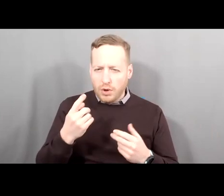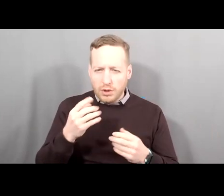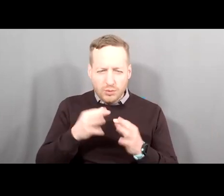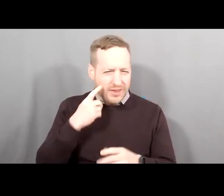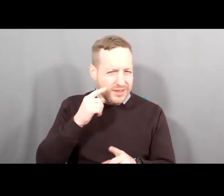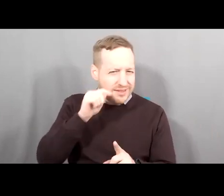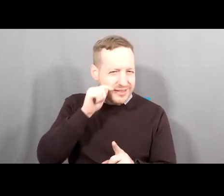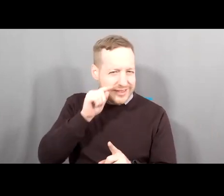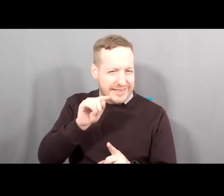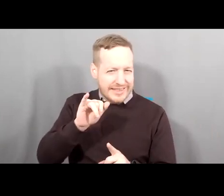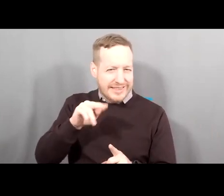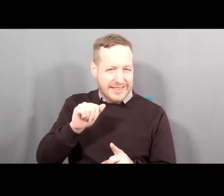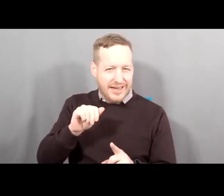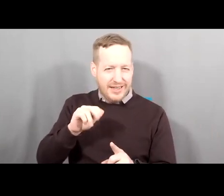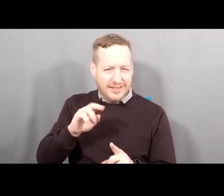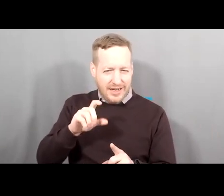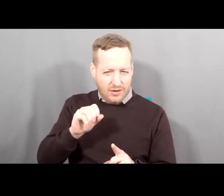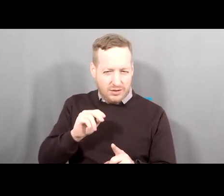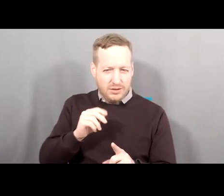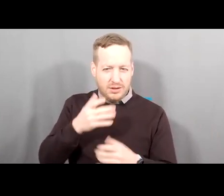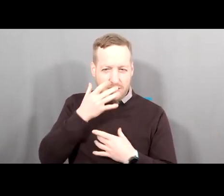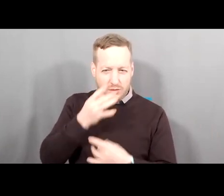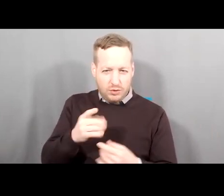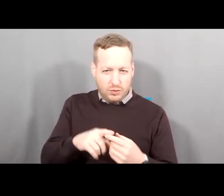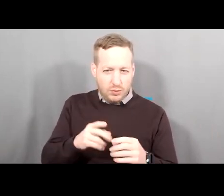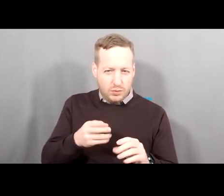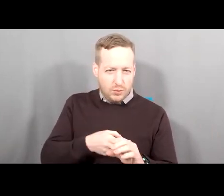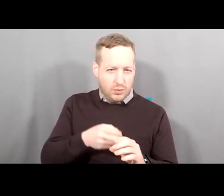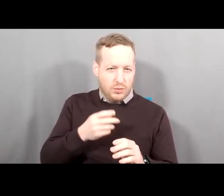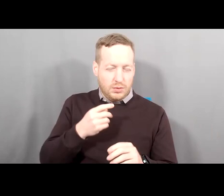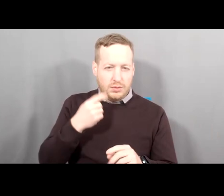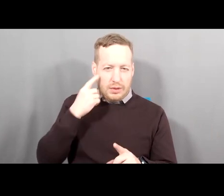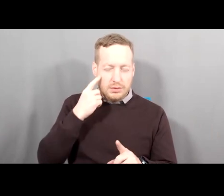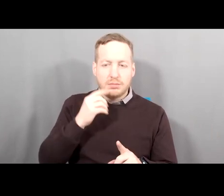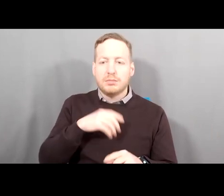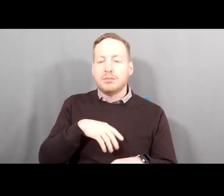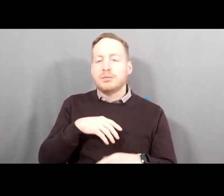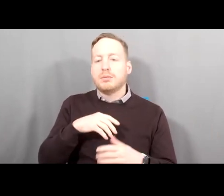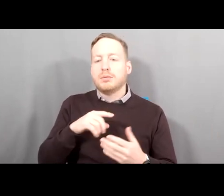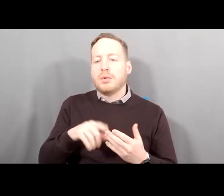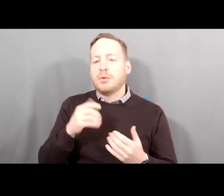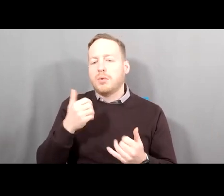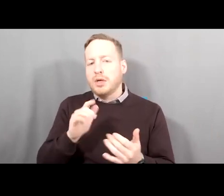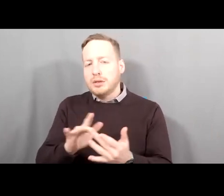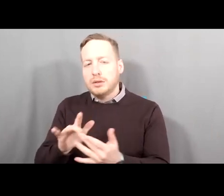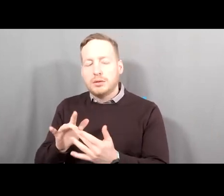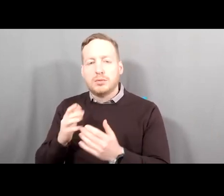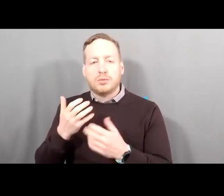One name. And then I think we have Tina Nelson, who's interested in joining as well, I